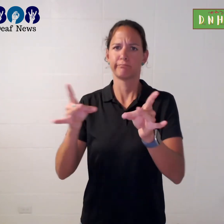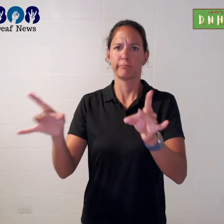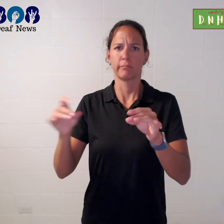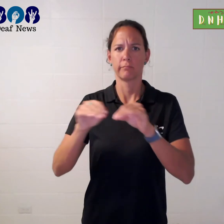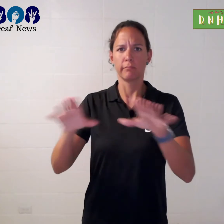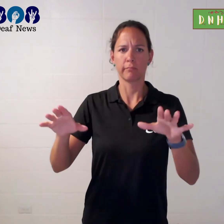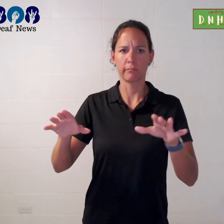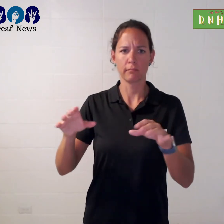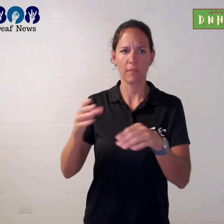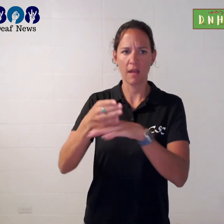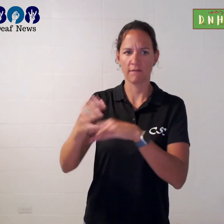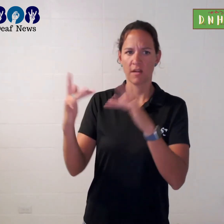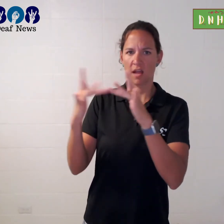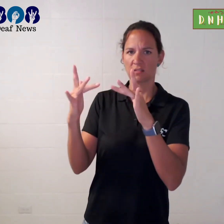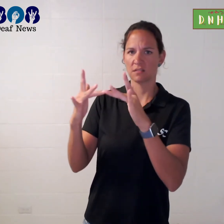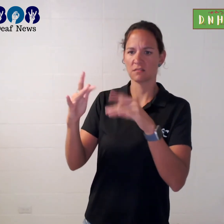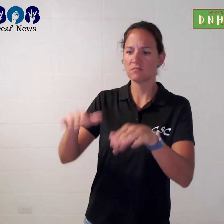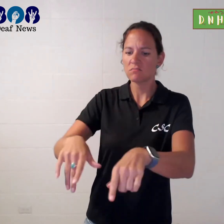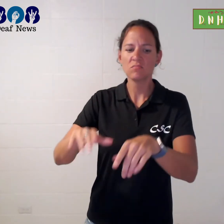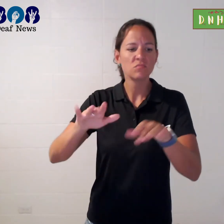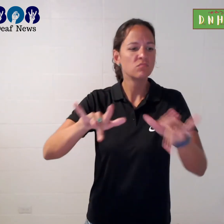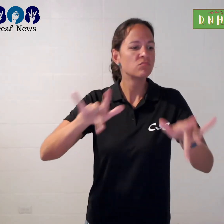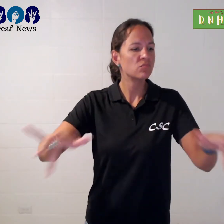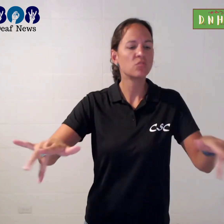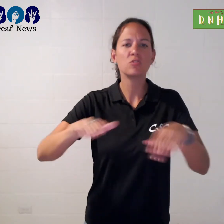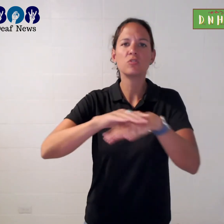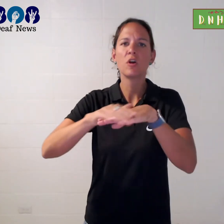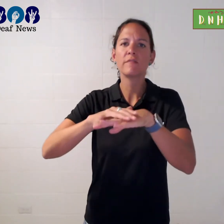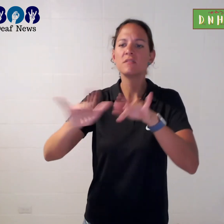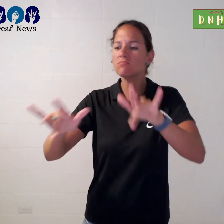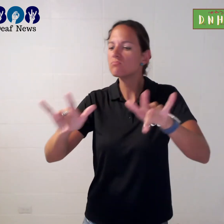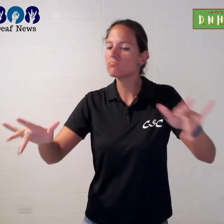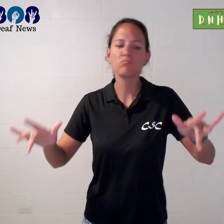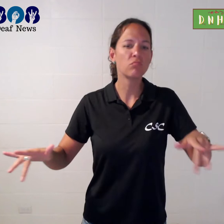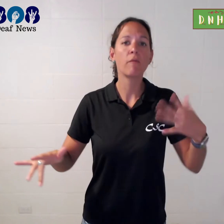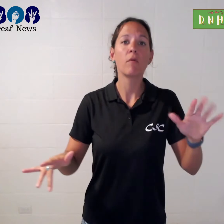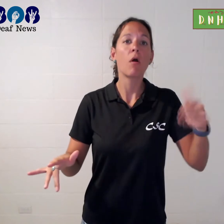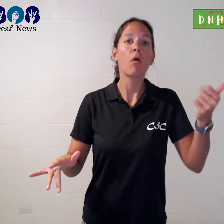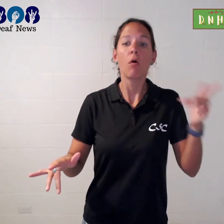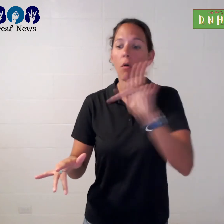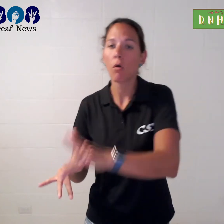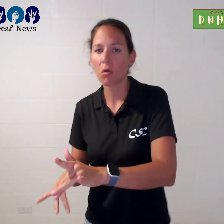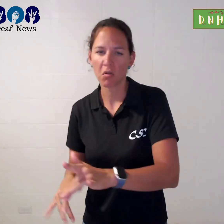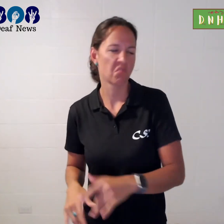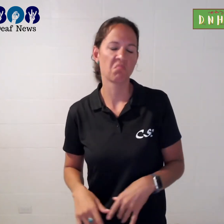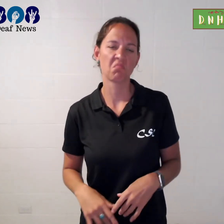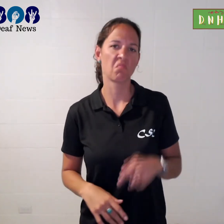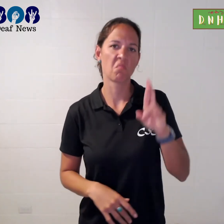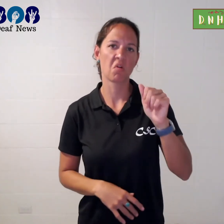Kimball says it's rare for the disease to be transferred to humans after